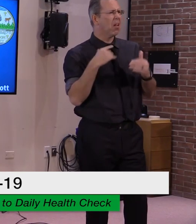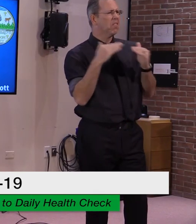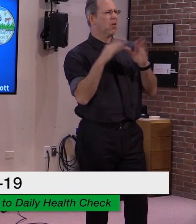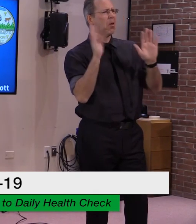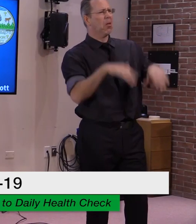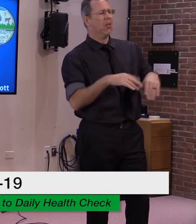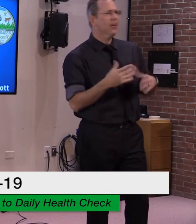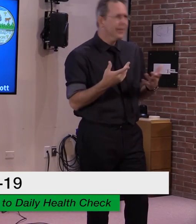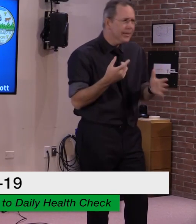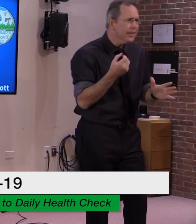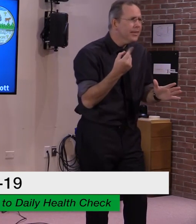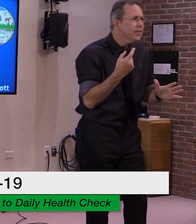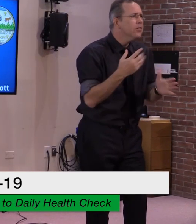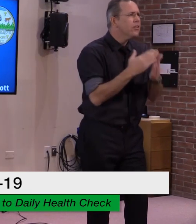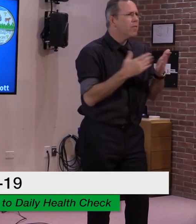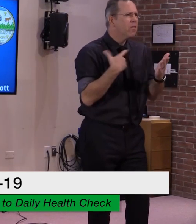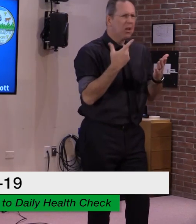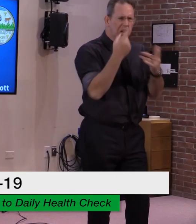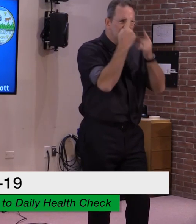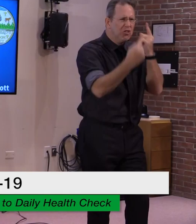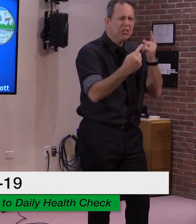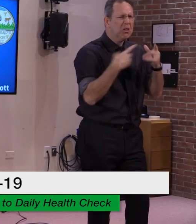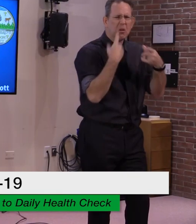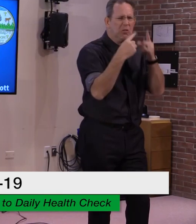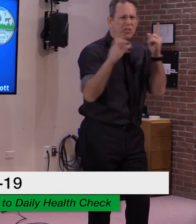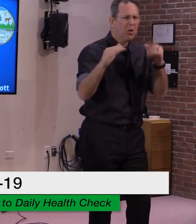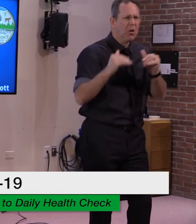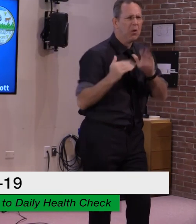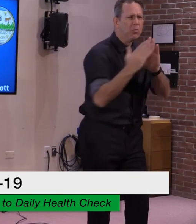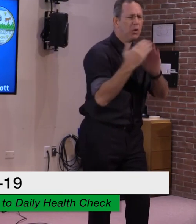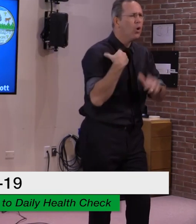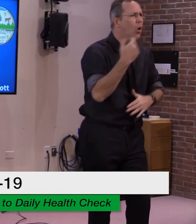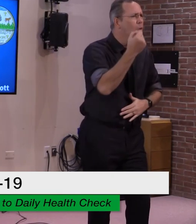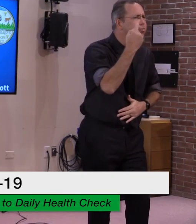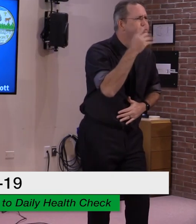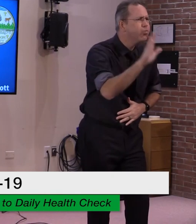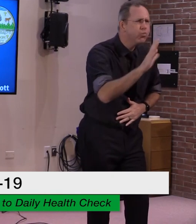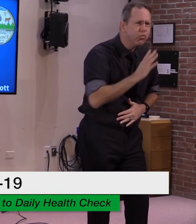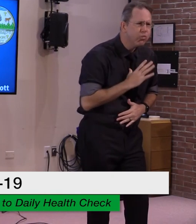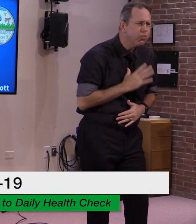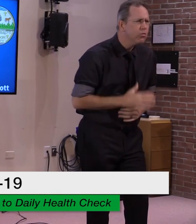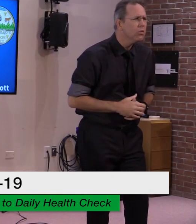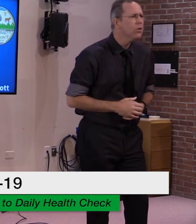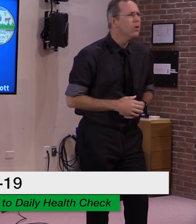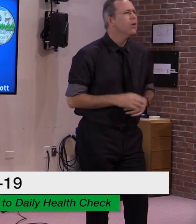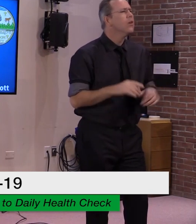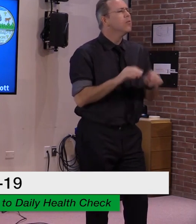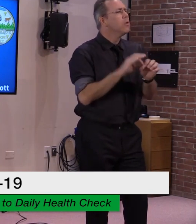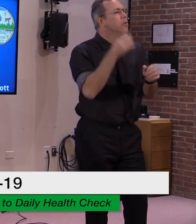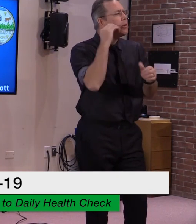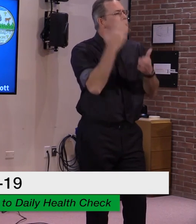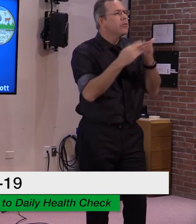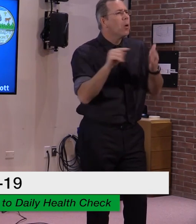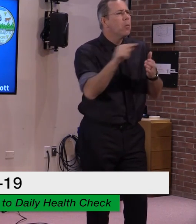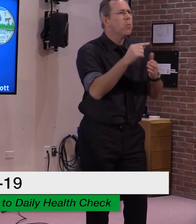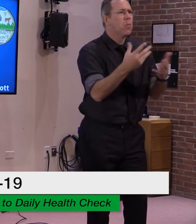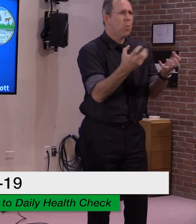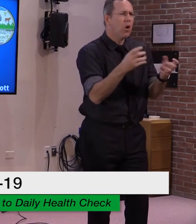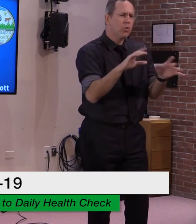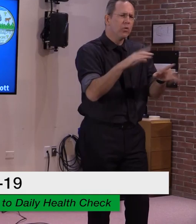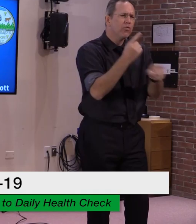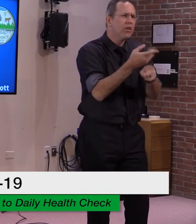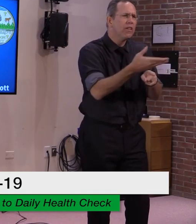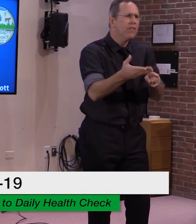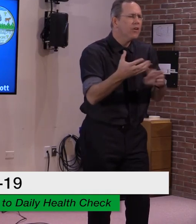approach i also know there are some who want to do the right thing but don't